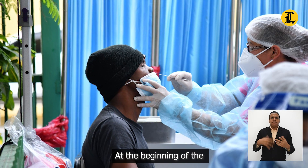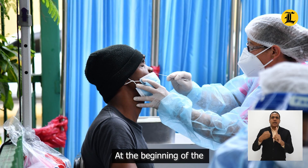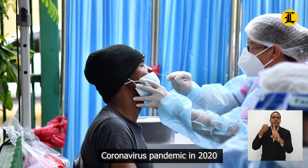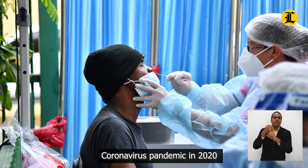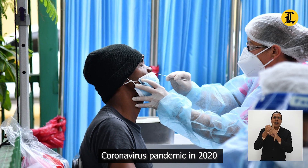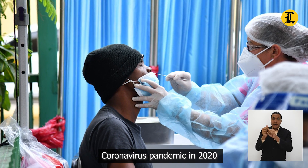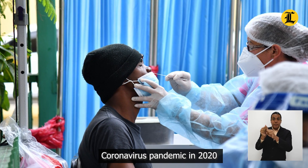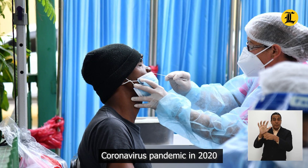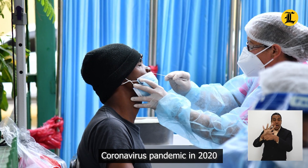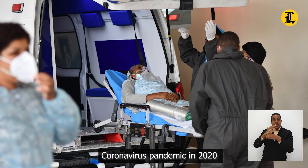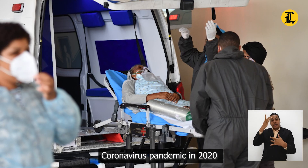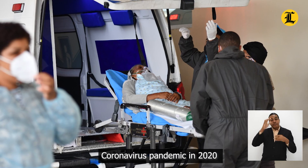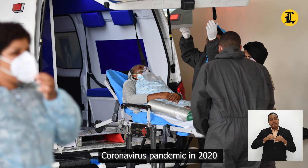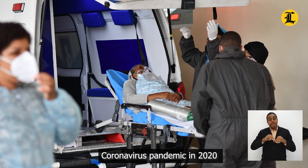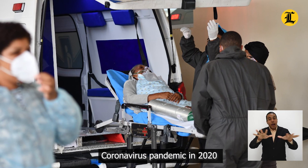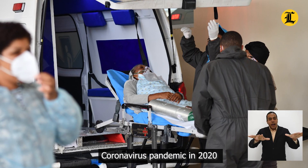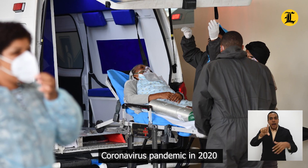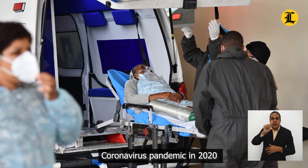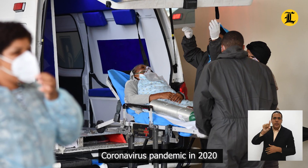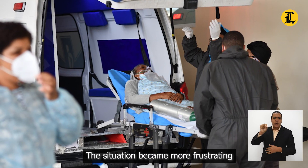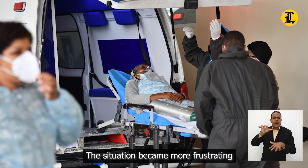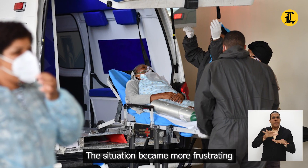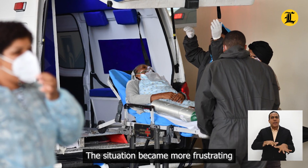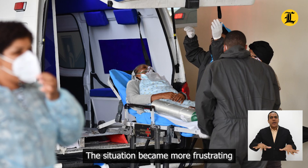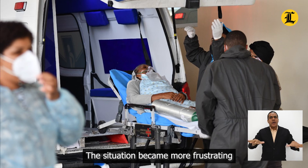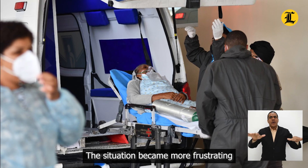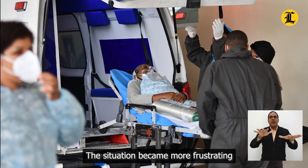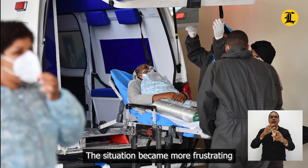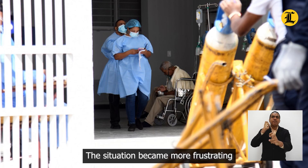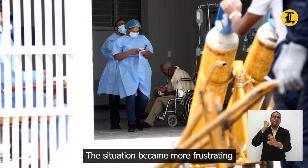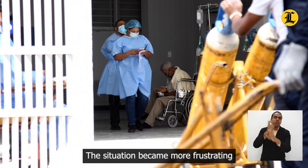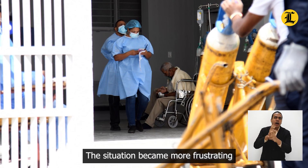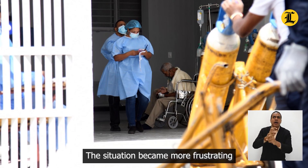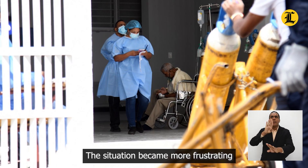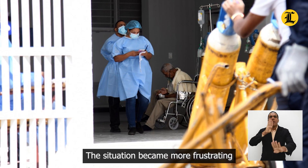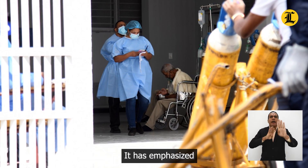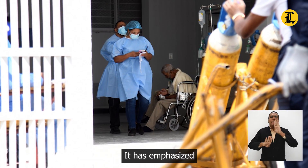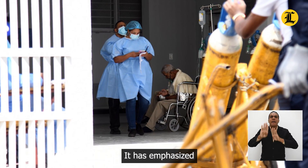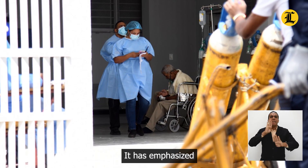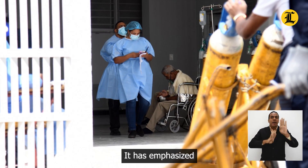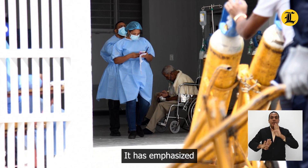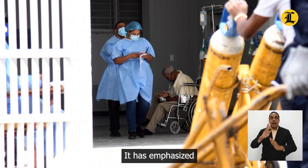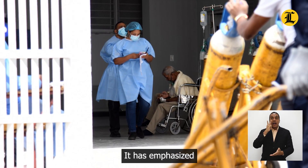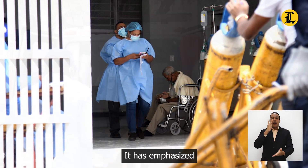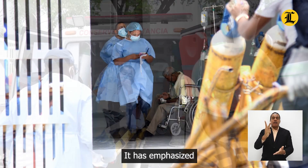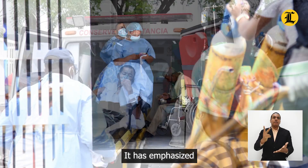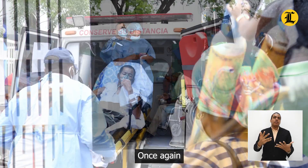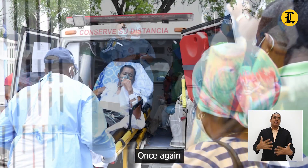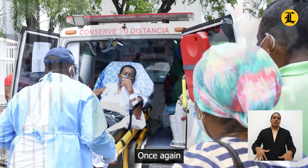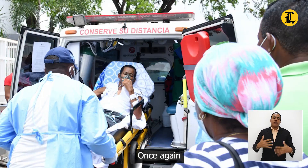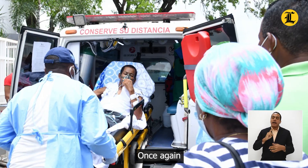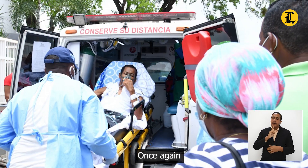At the beginning of the coronavirus pandemic in 2020, the situation became more frustrating. It has